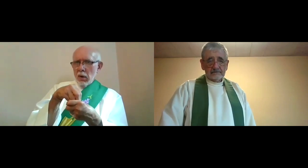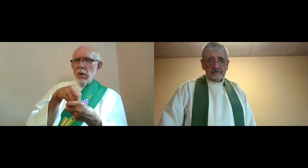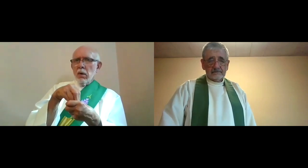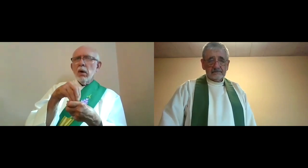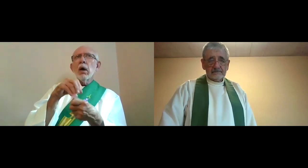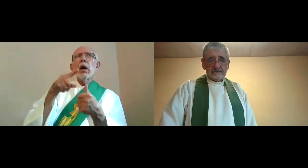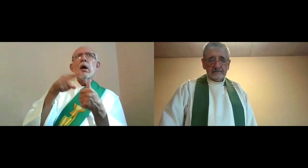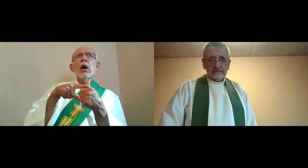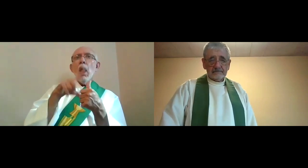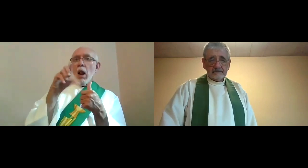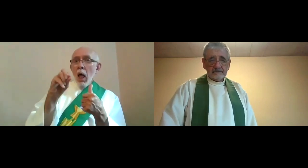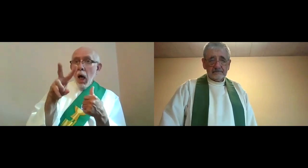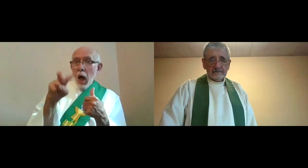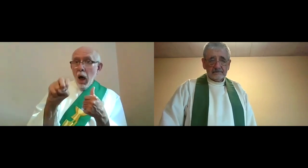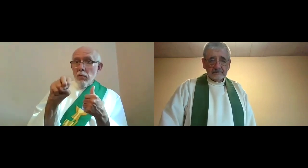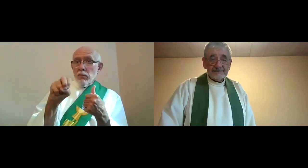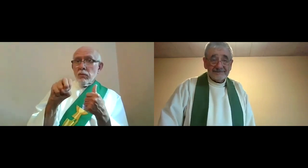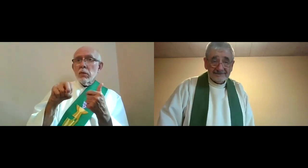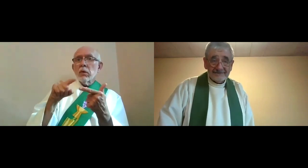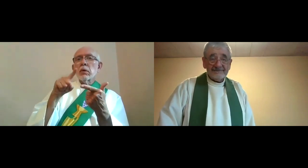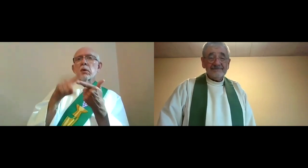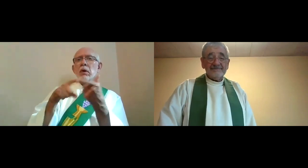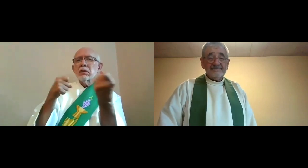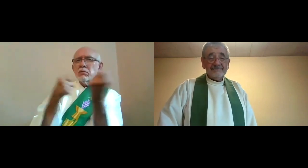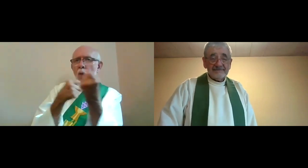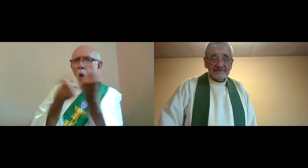through inclusion, as well as love,